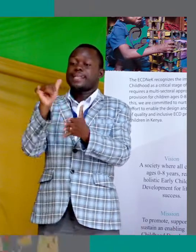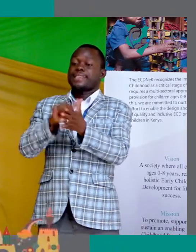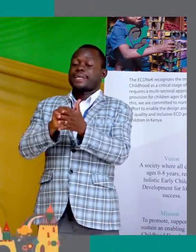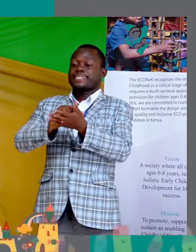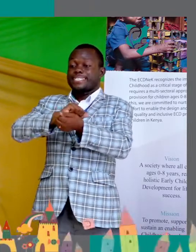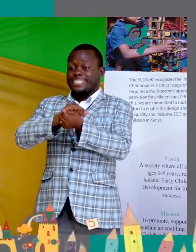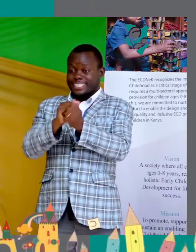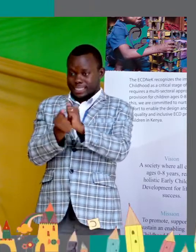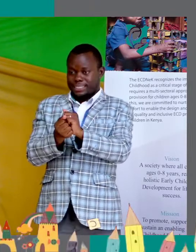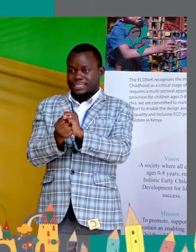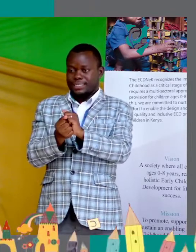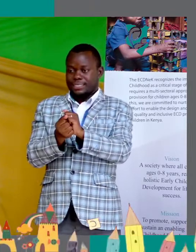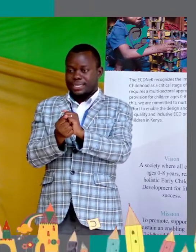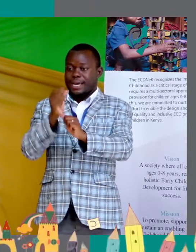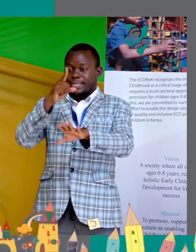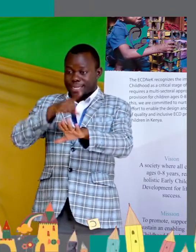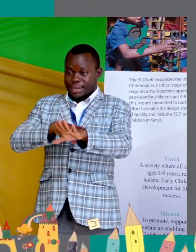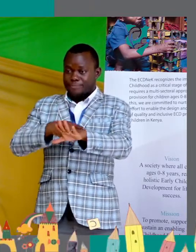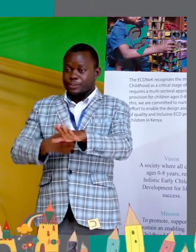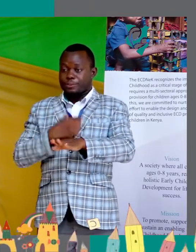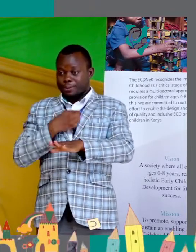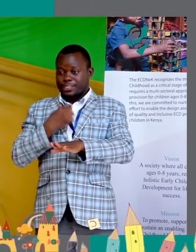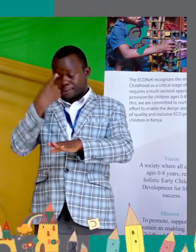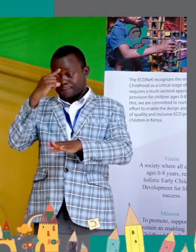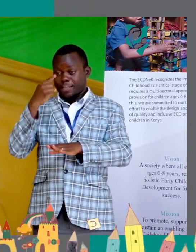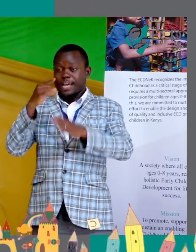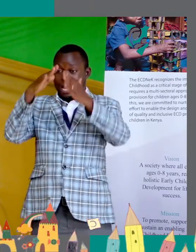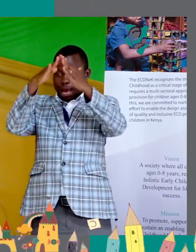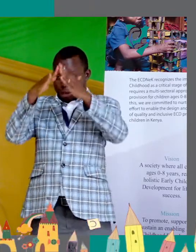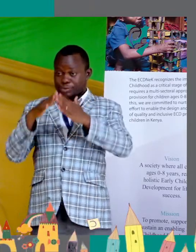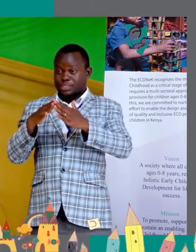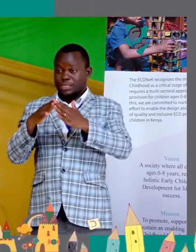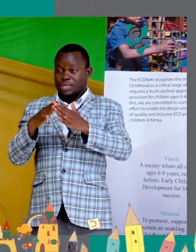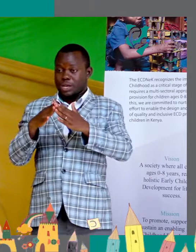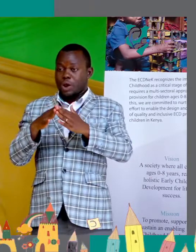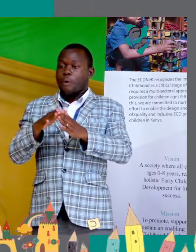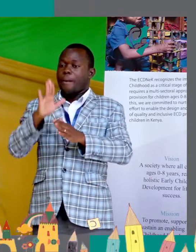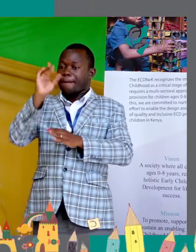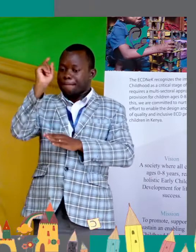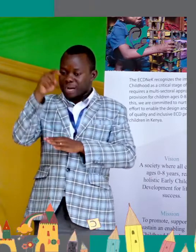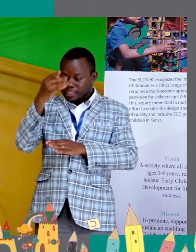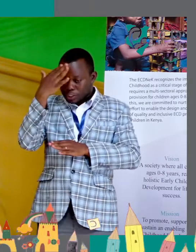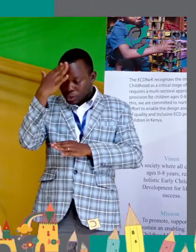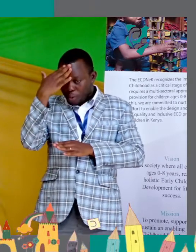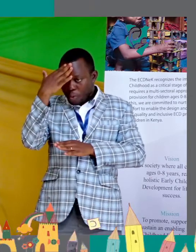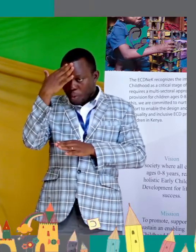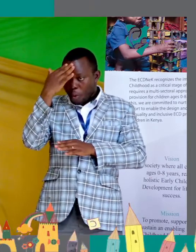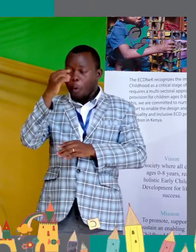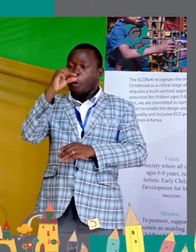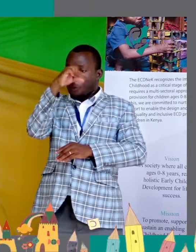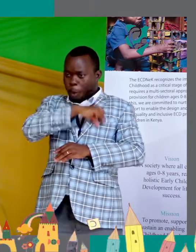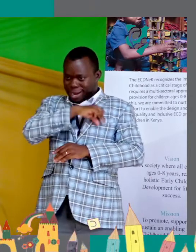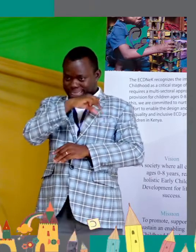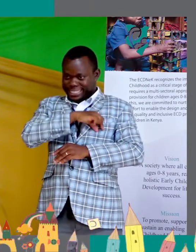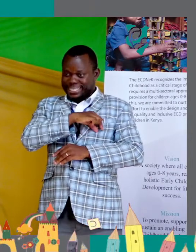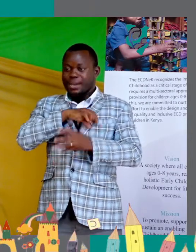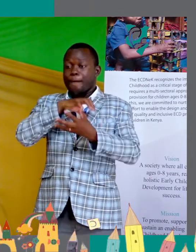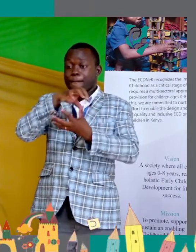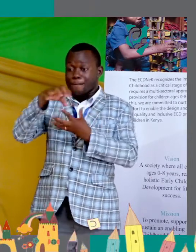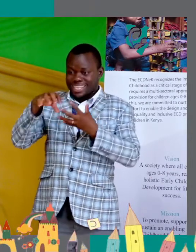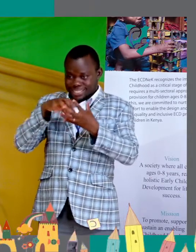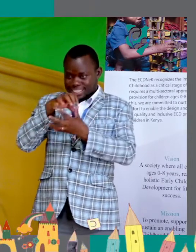visit households, what they're looking at is the quality interaction, the time they spend with a caregiver. They are able